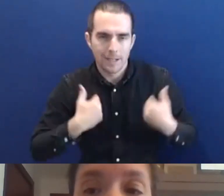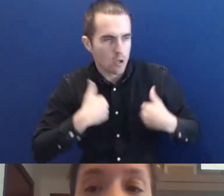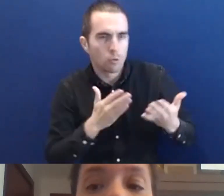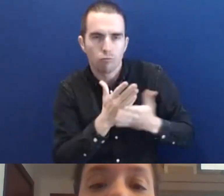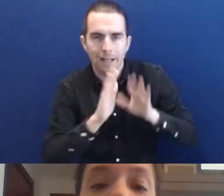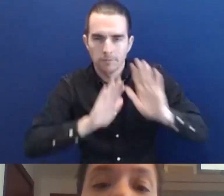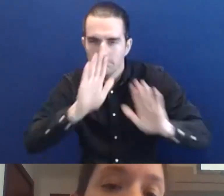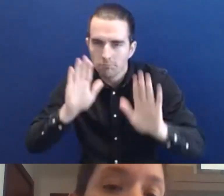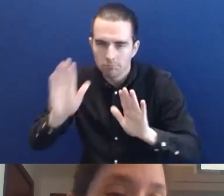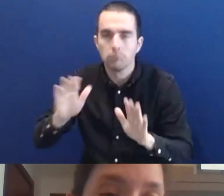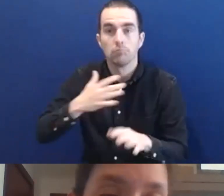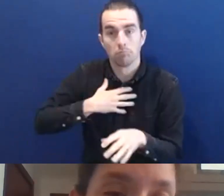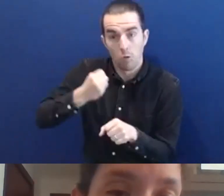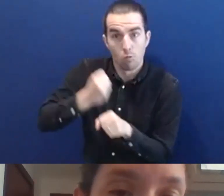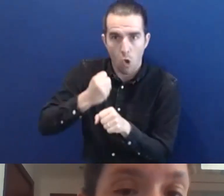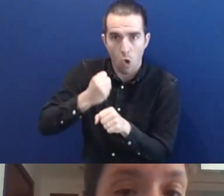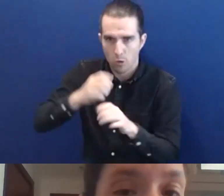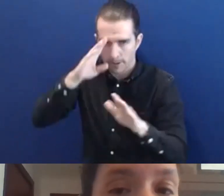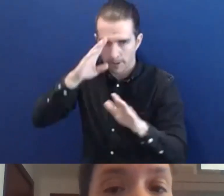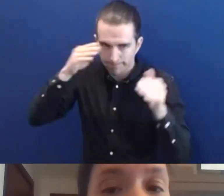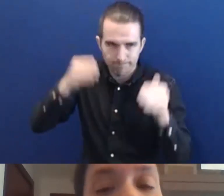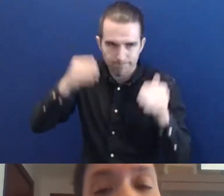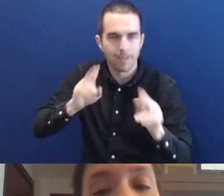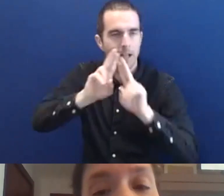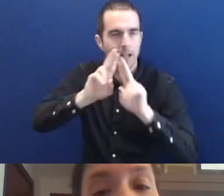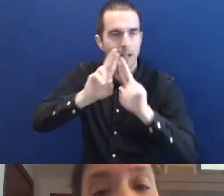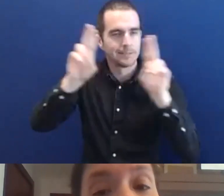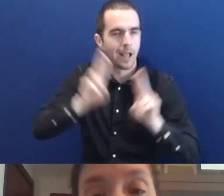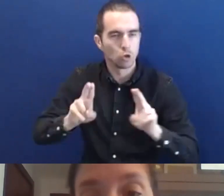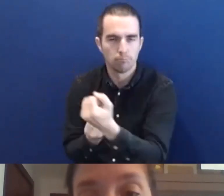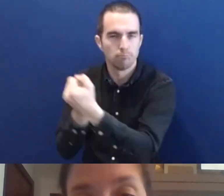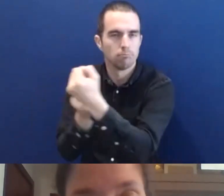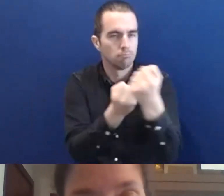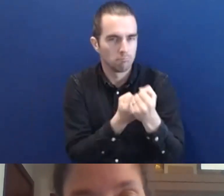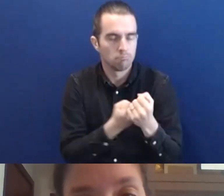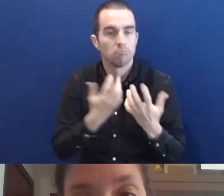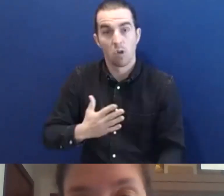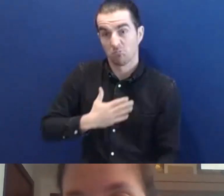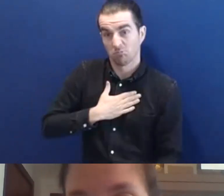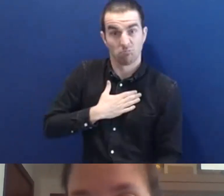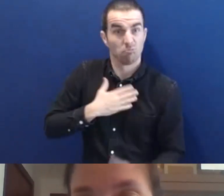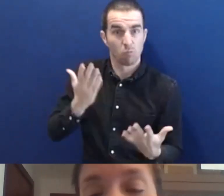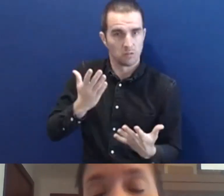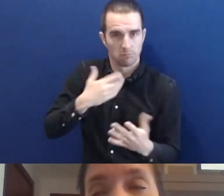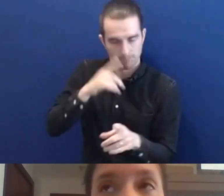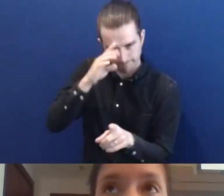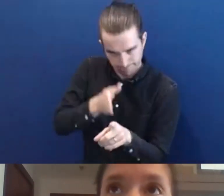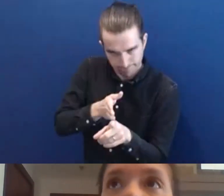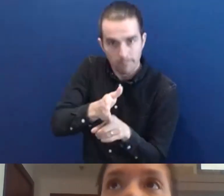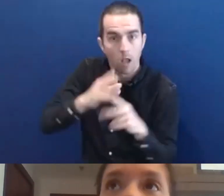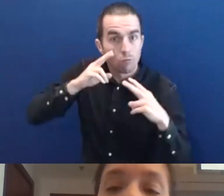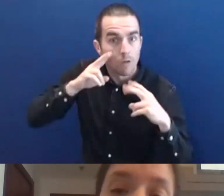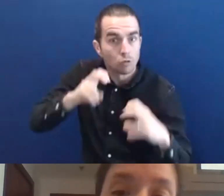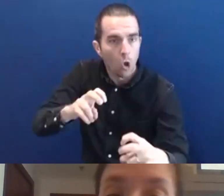members. So in my case, for instance, I focus on research and advocacy in the countries in the Americas. In the past